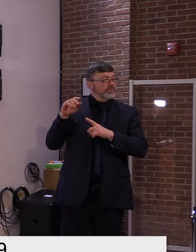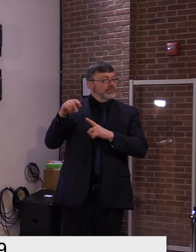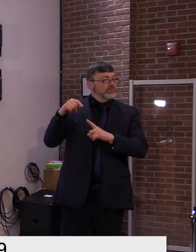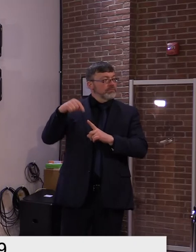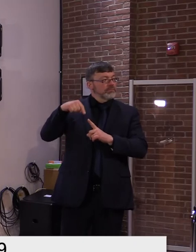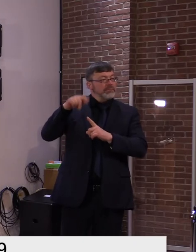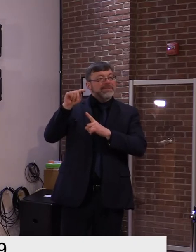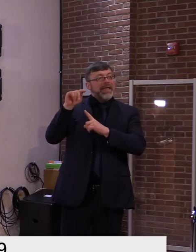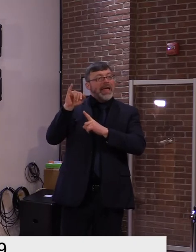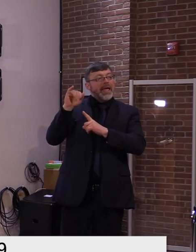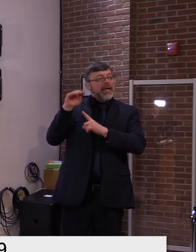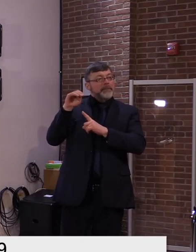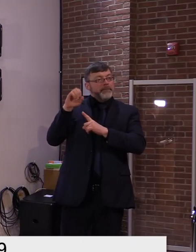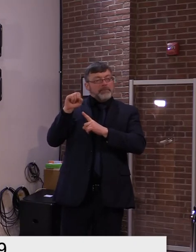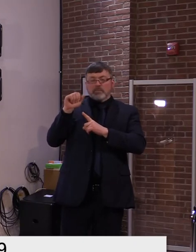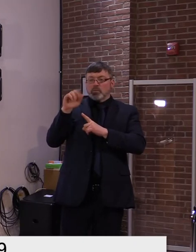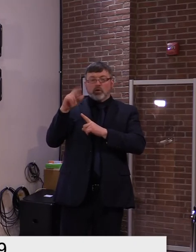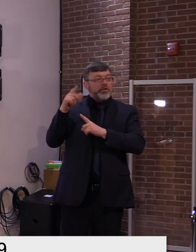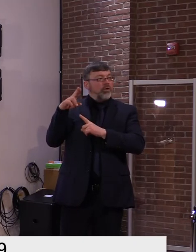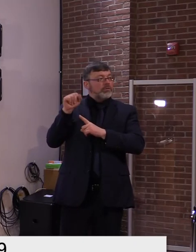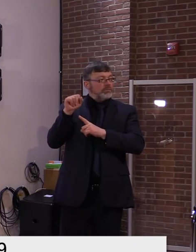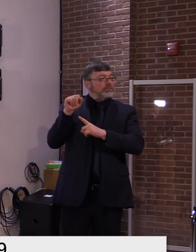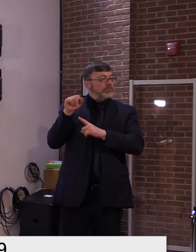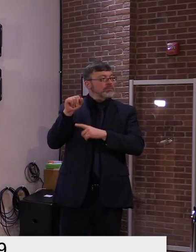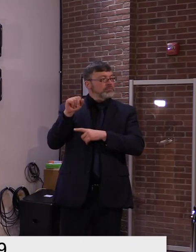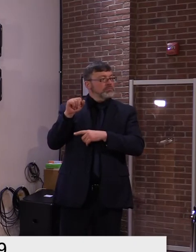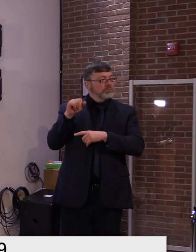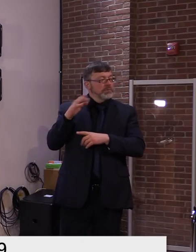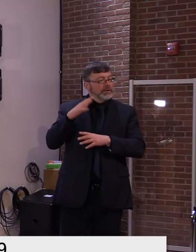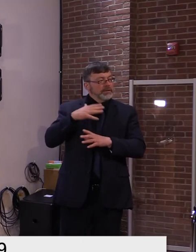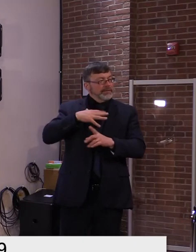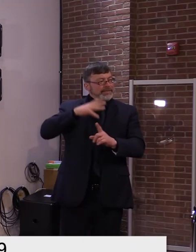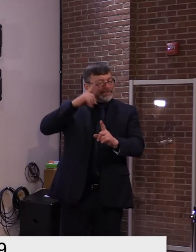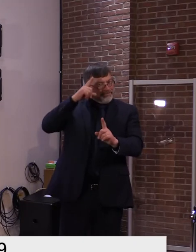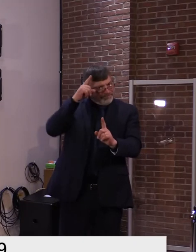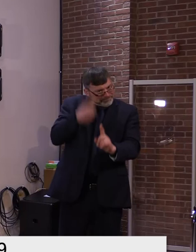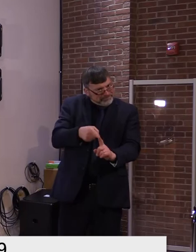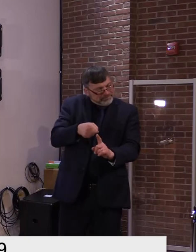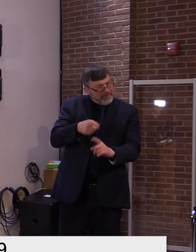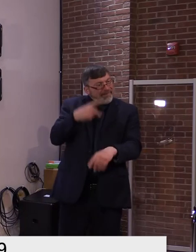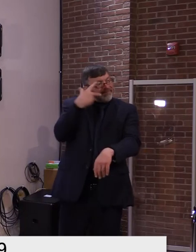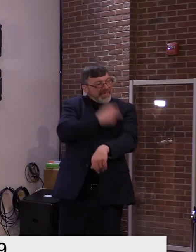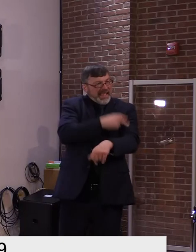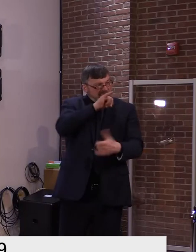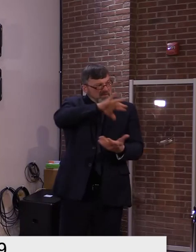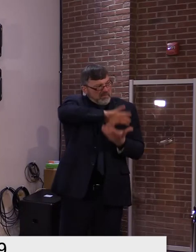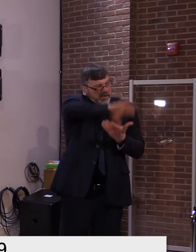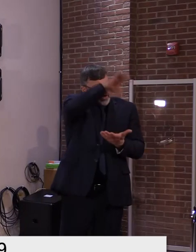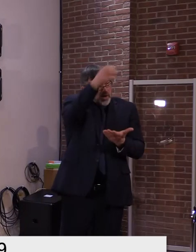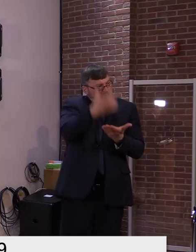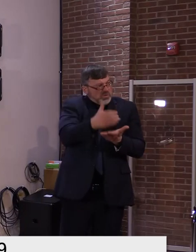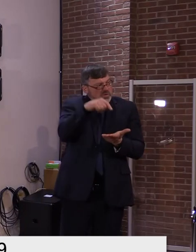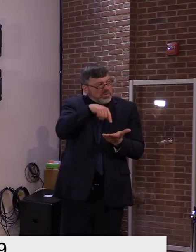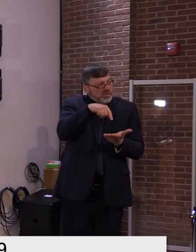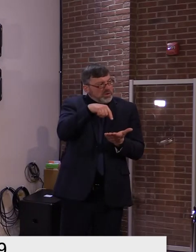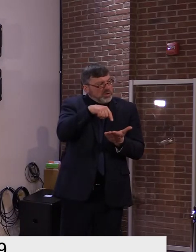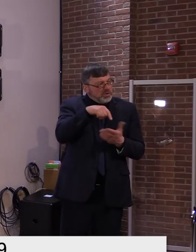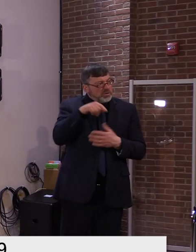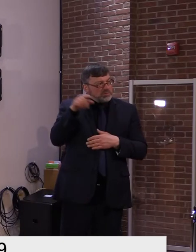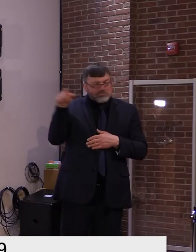Yes, Governor, this is a quick question on vaccine doses. You said the state's going to be looking at hundreds of more doses. How